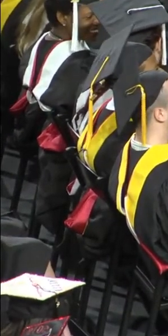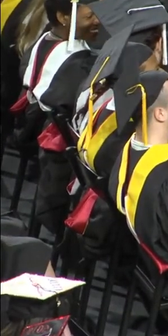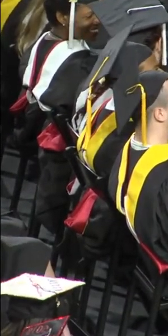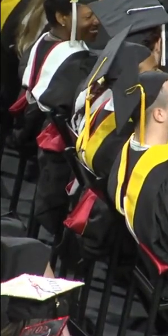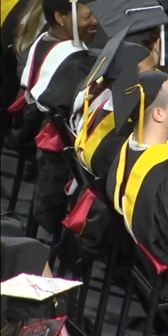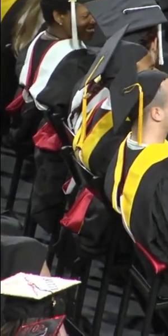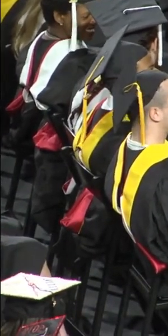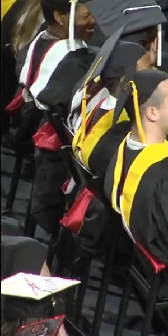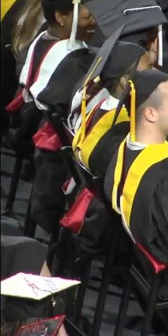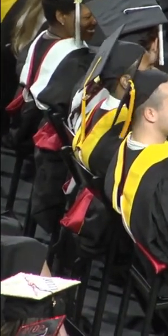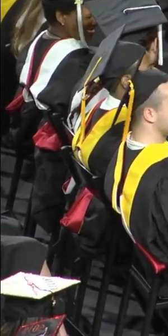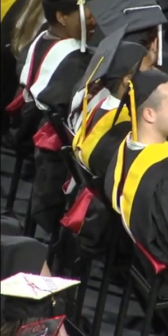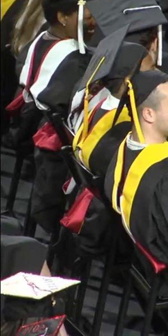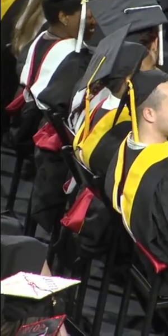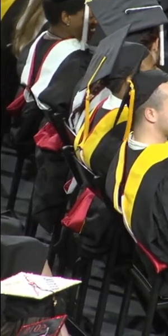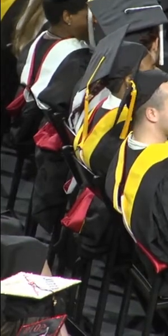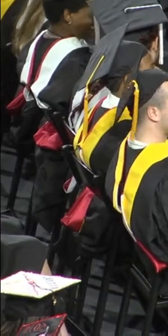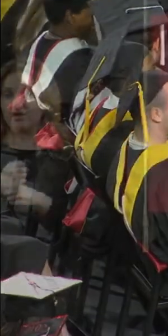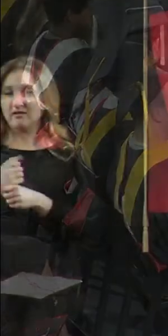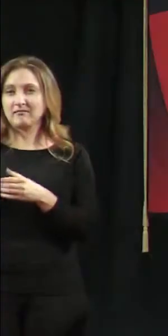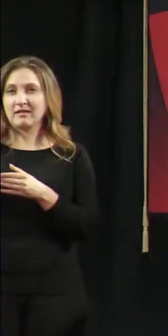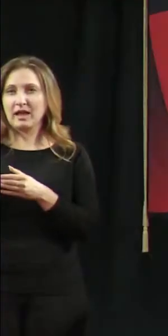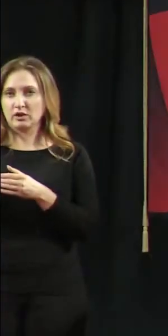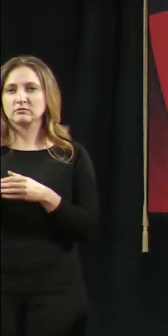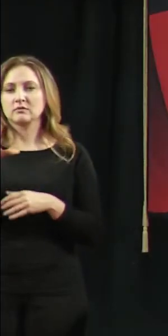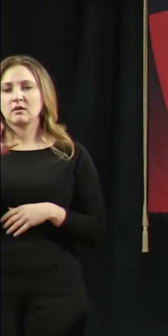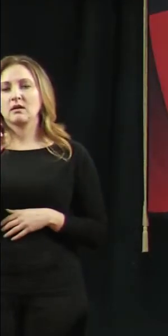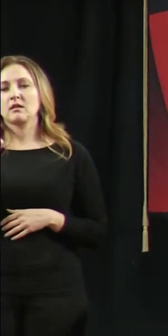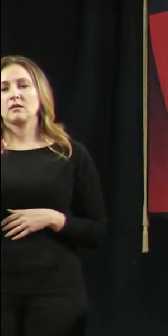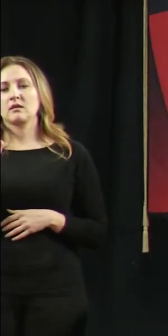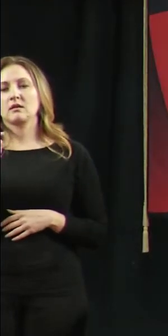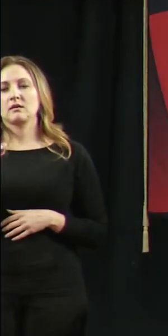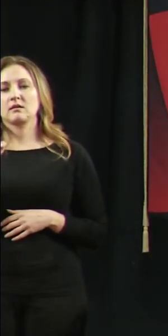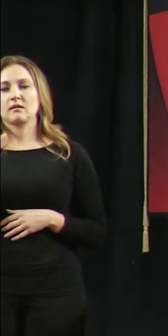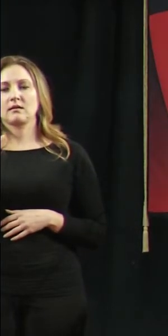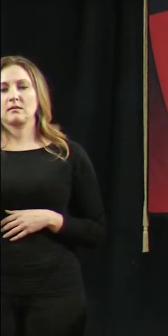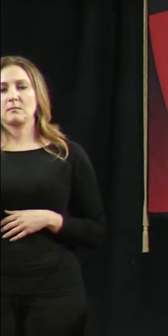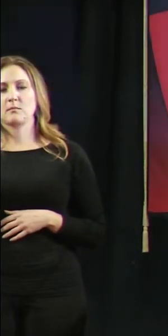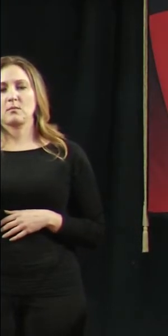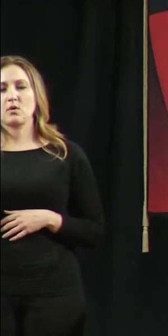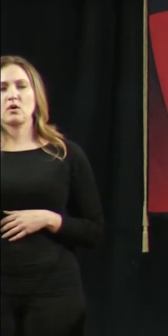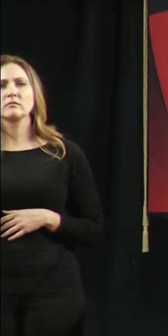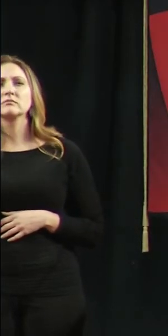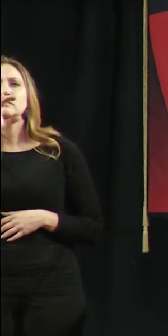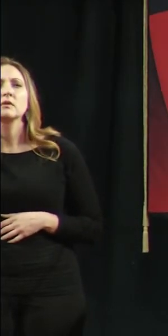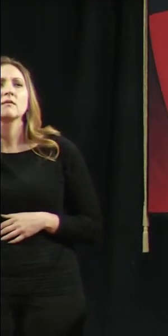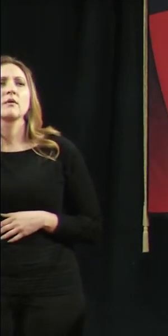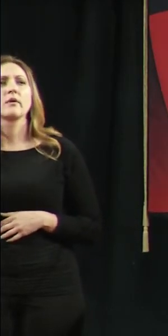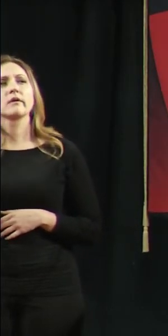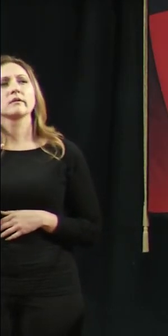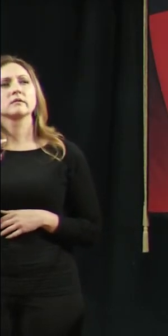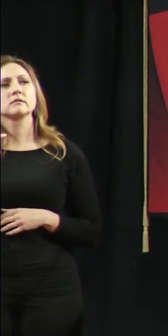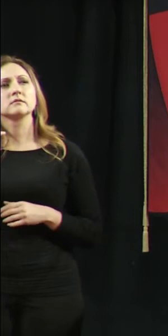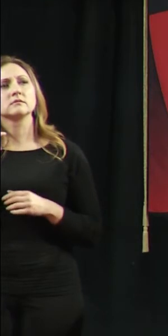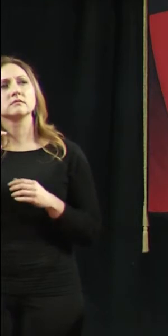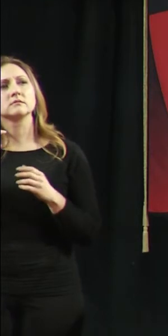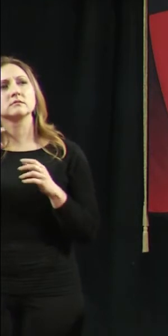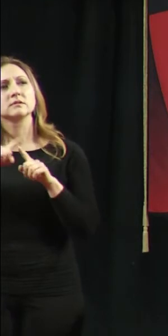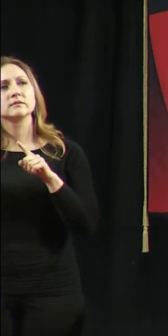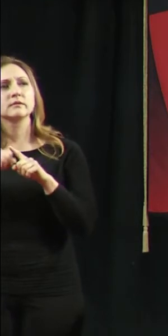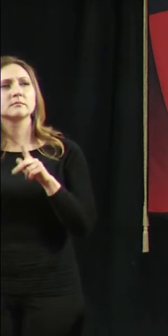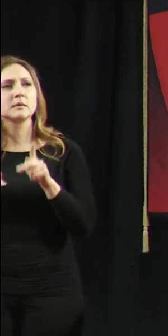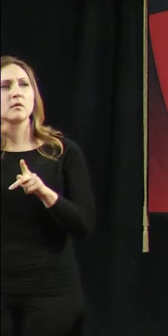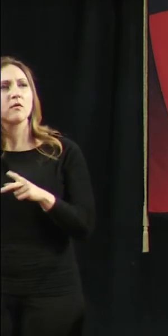Later that same year, Lockheed Martin was conducting a search for high potential employees at locations across the